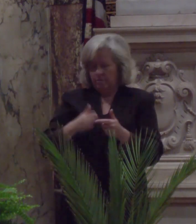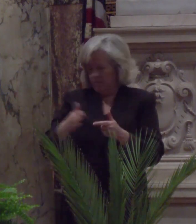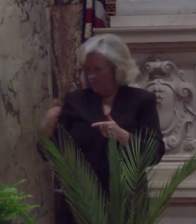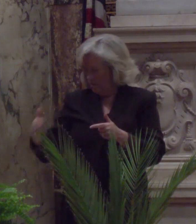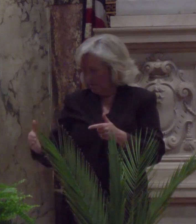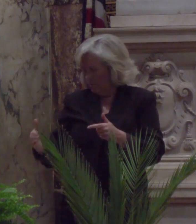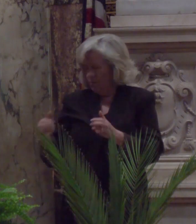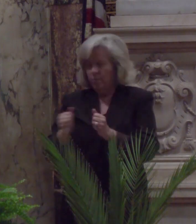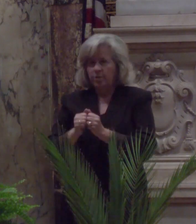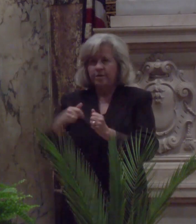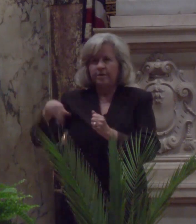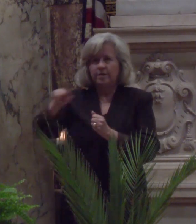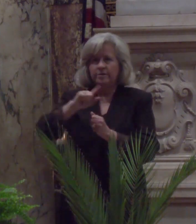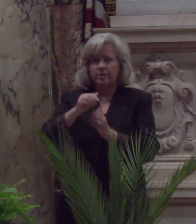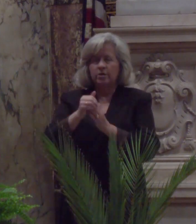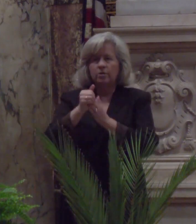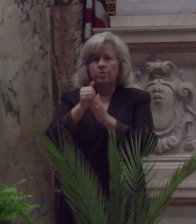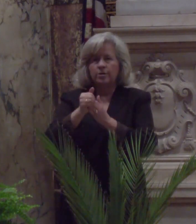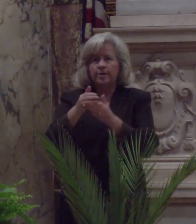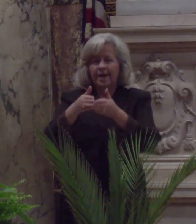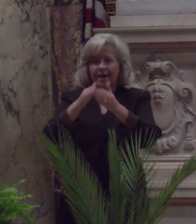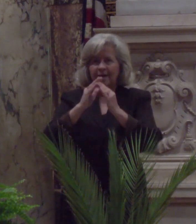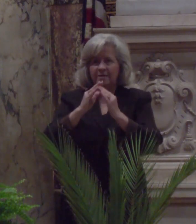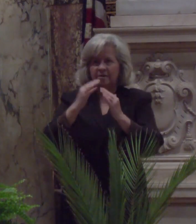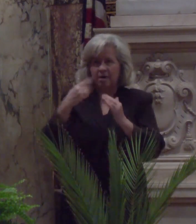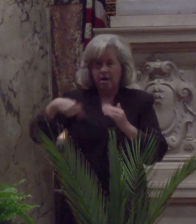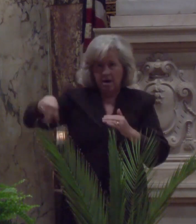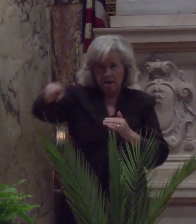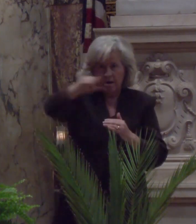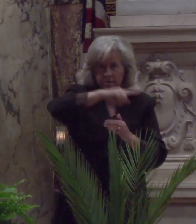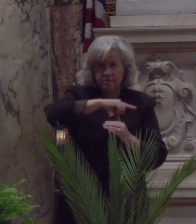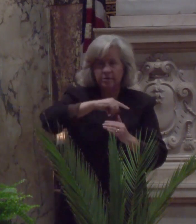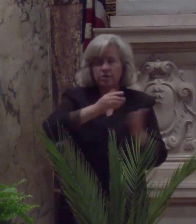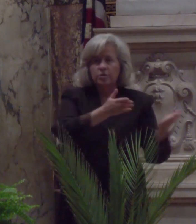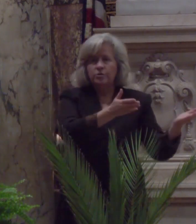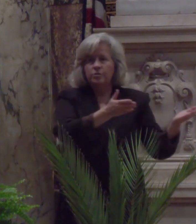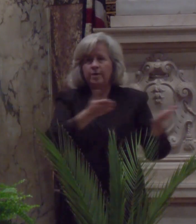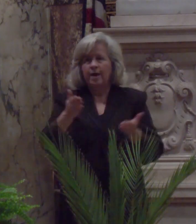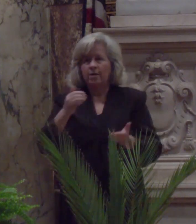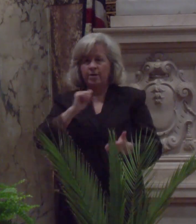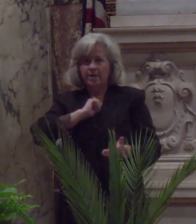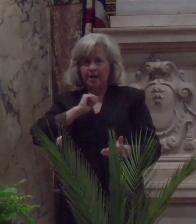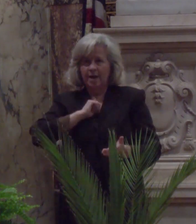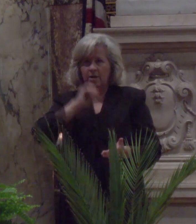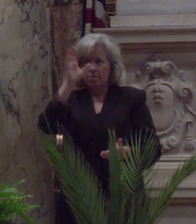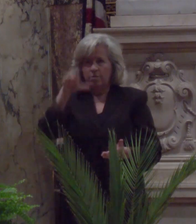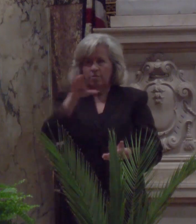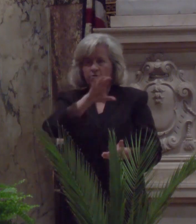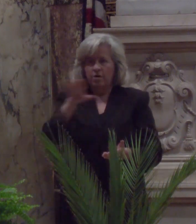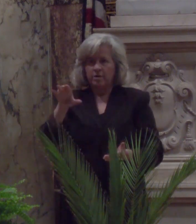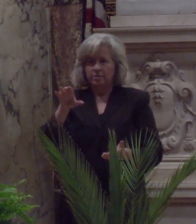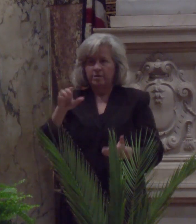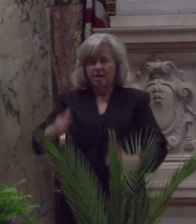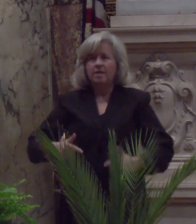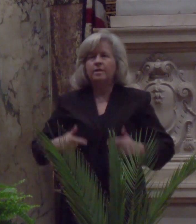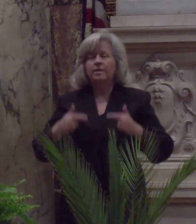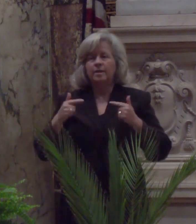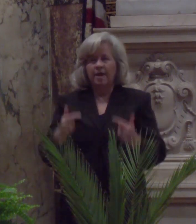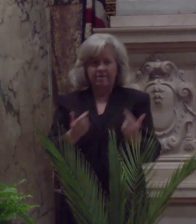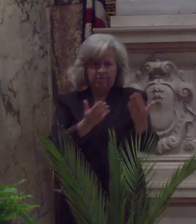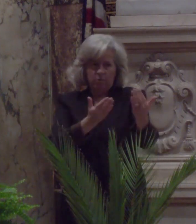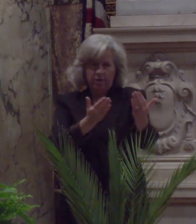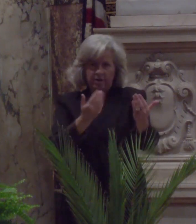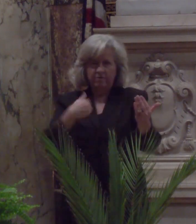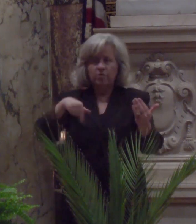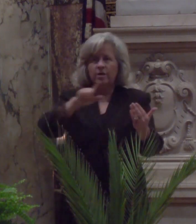Lord asks from us to take our cross and rediscover that life awaits us, to look toward those who look to